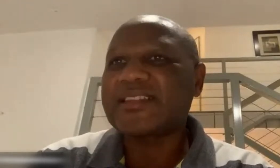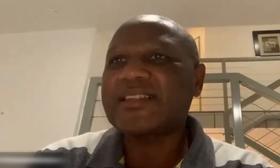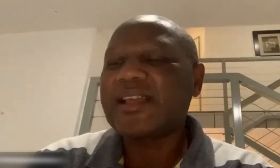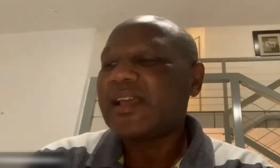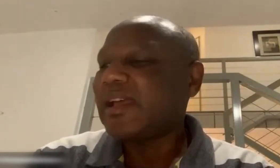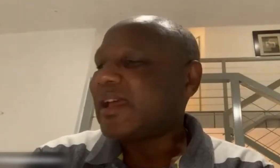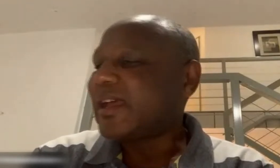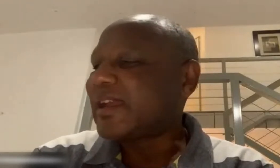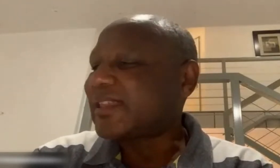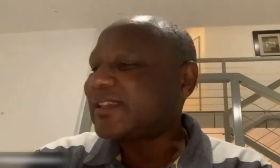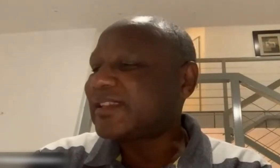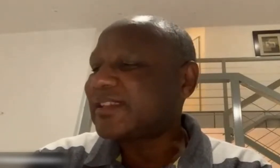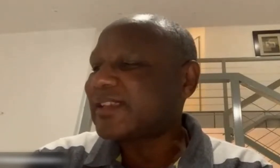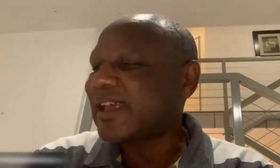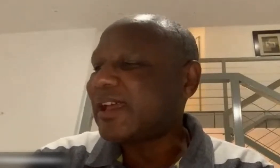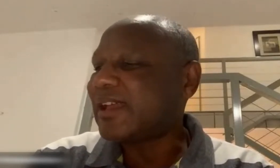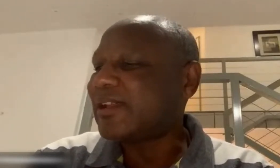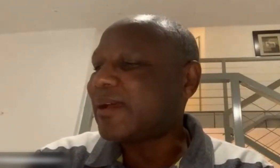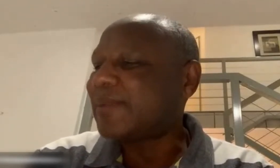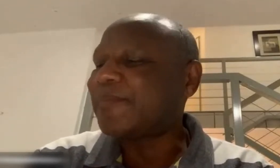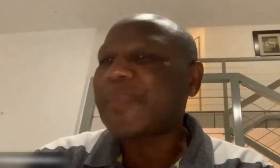community-centeredness. And I think this is